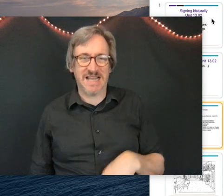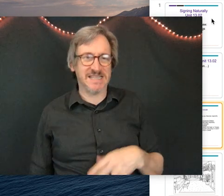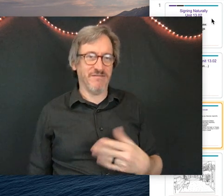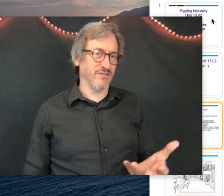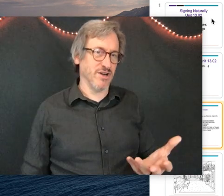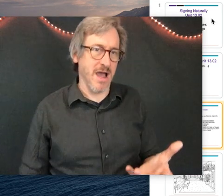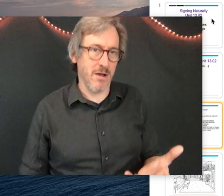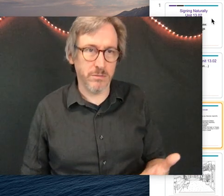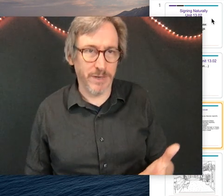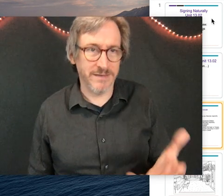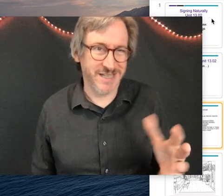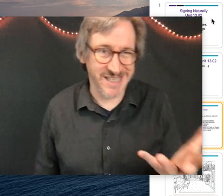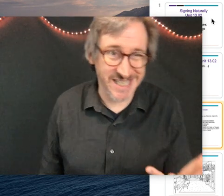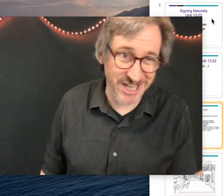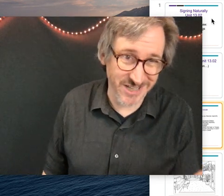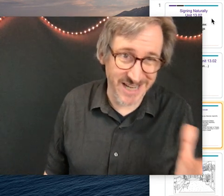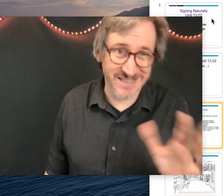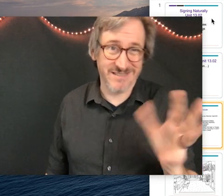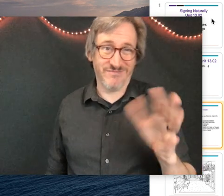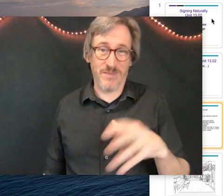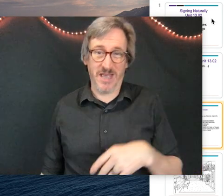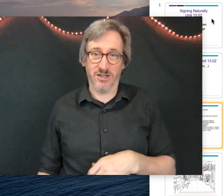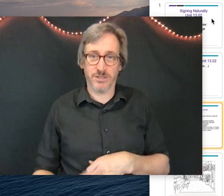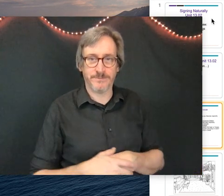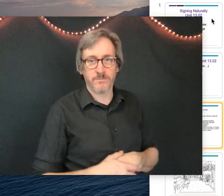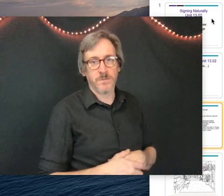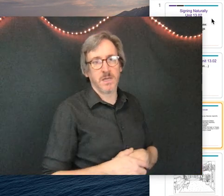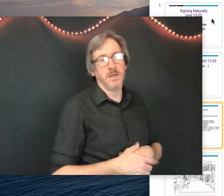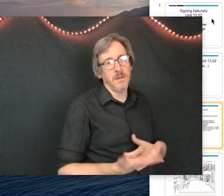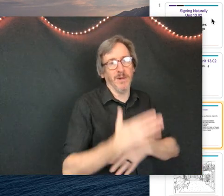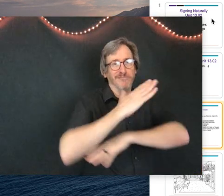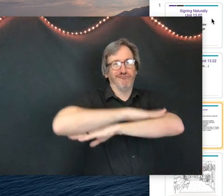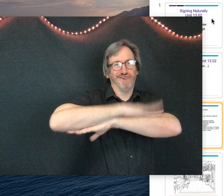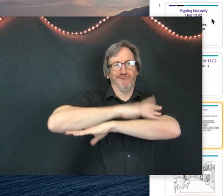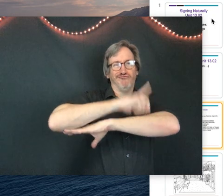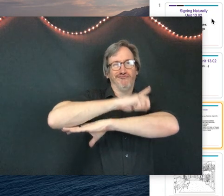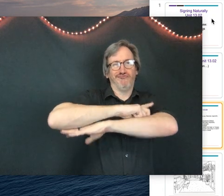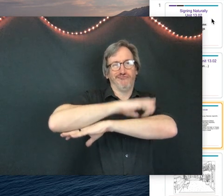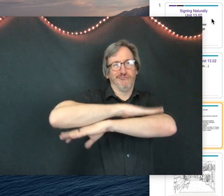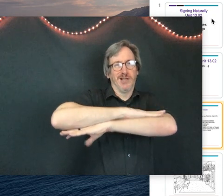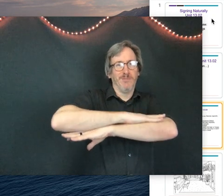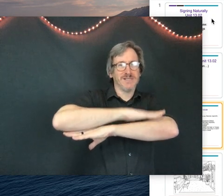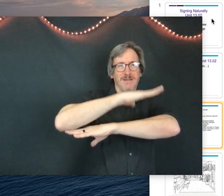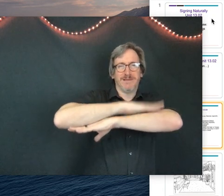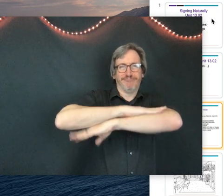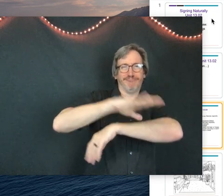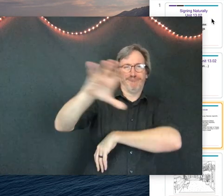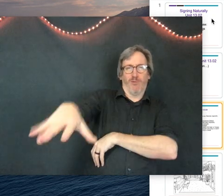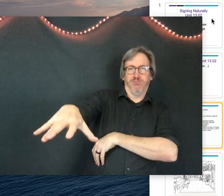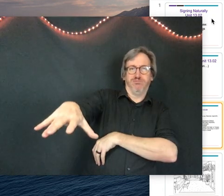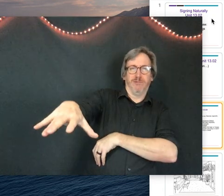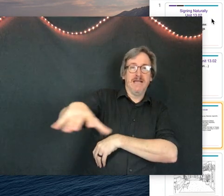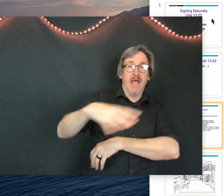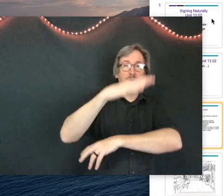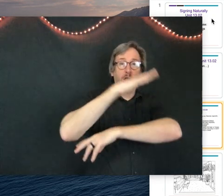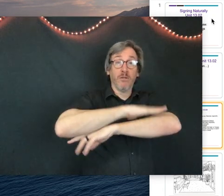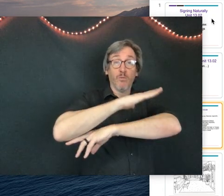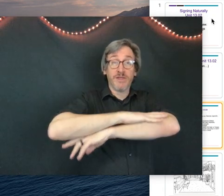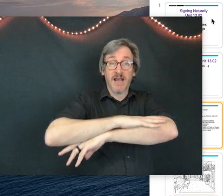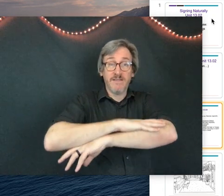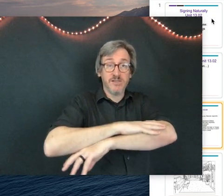It's less in favor now, but because it's initialized from the English. But most time,